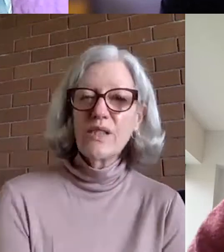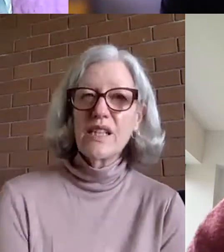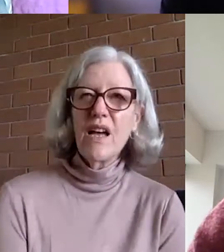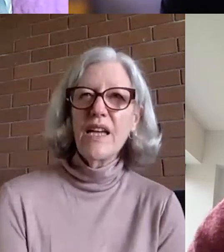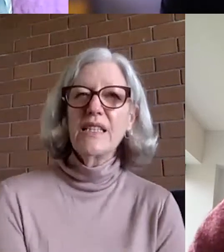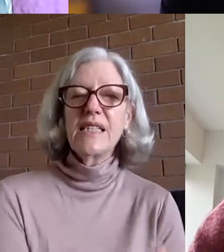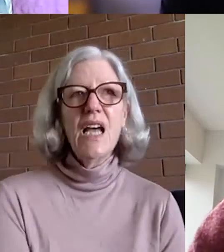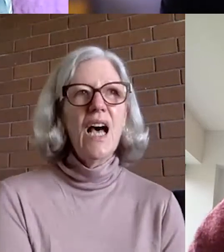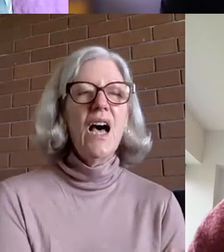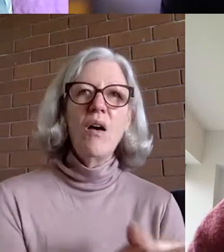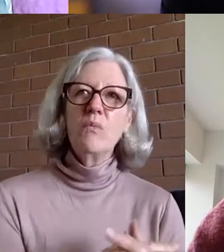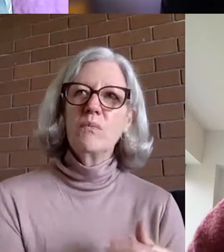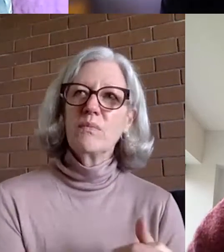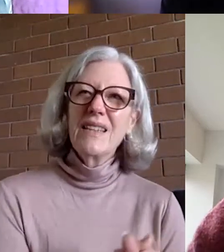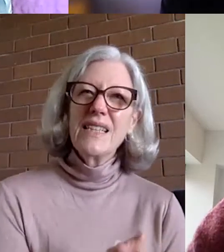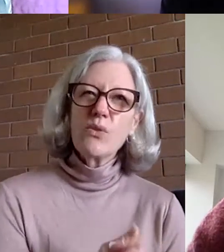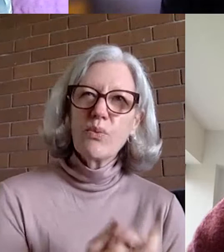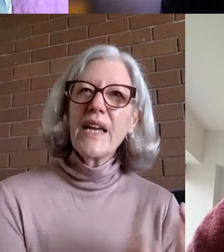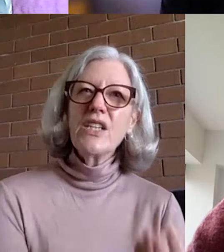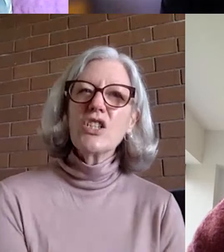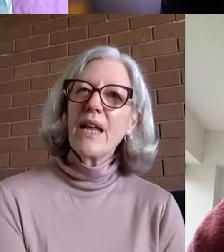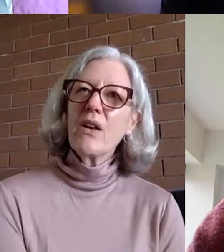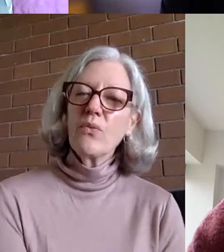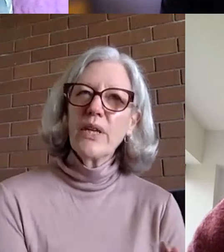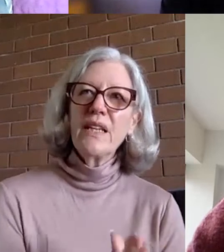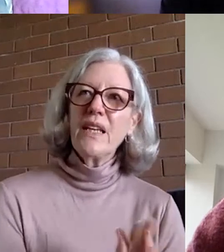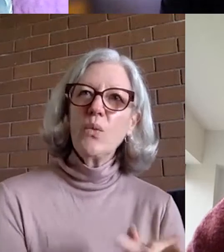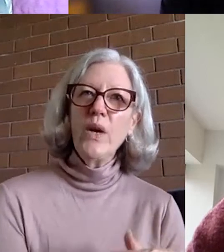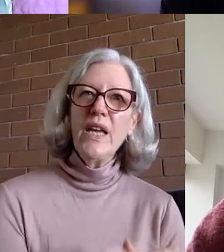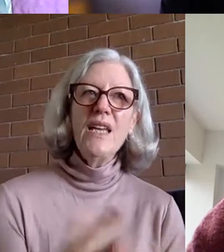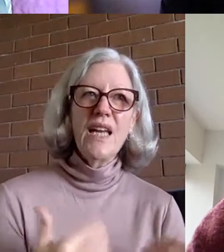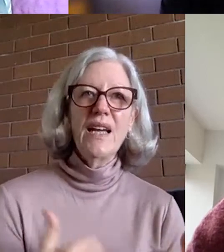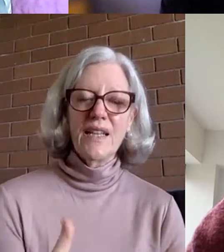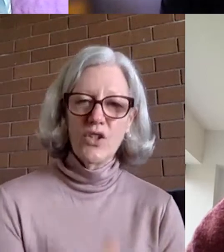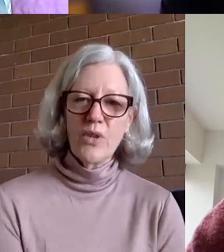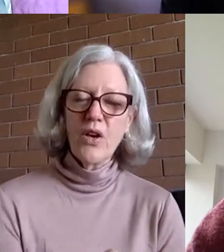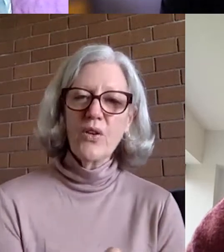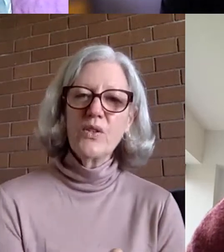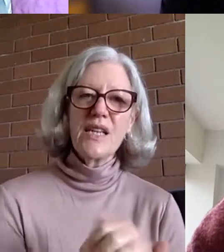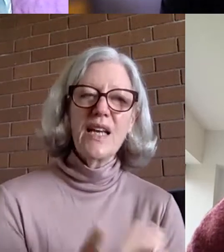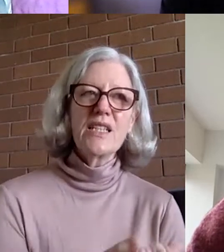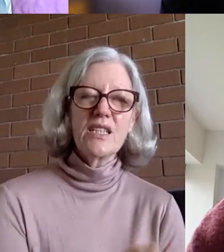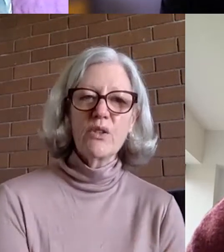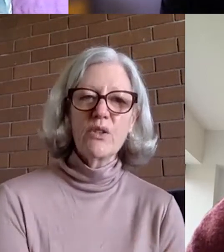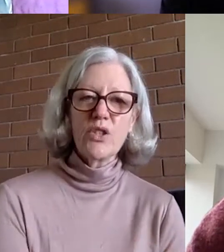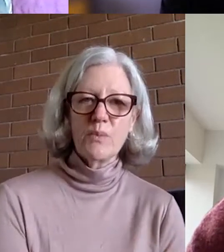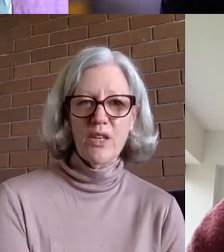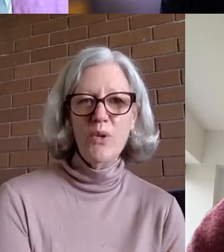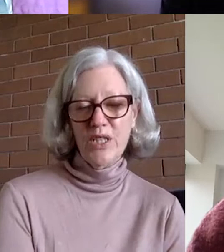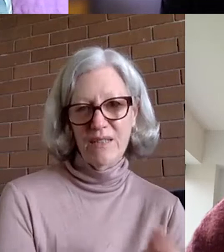technical signs, there's a range, but really we can't adopt those until they're adopted by the